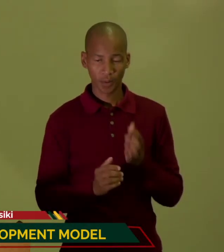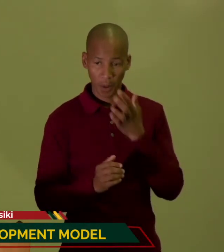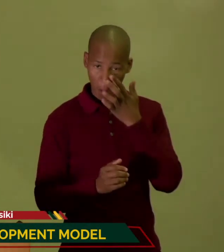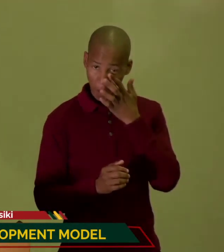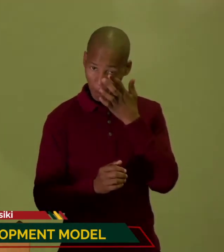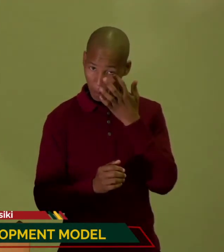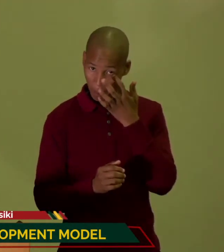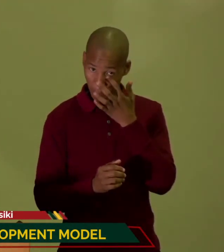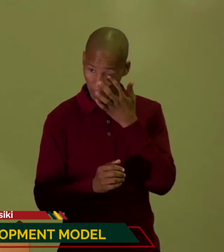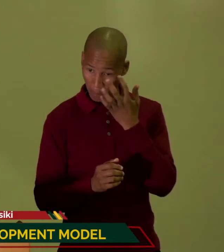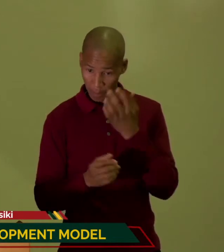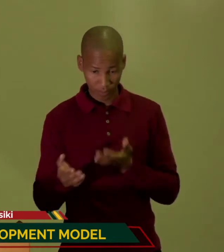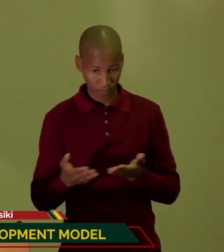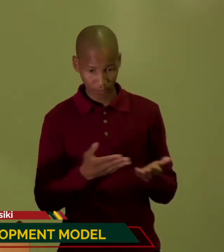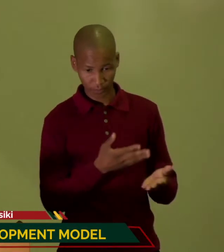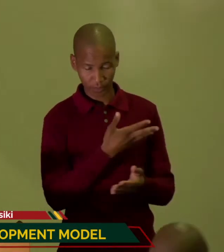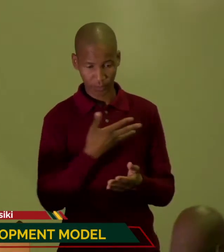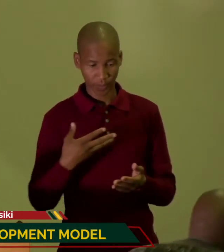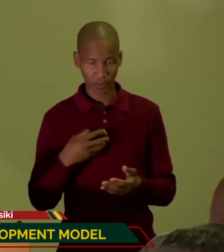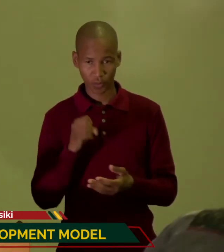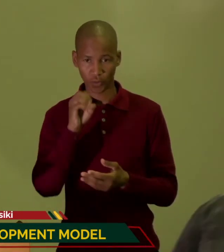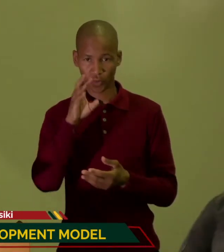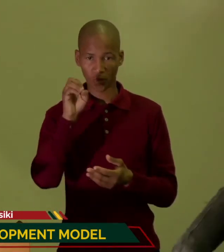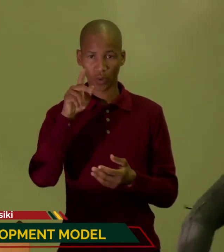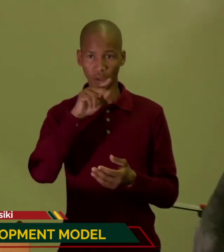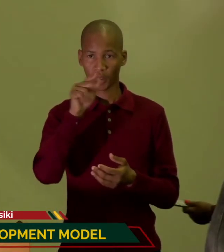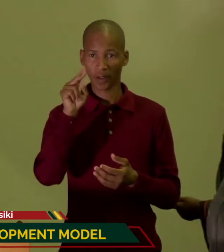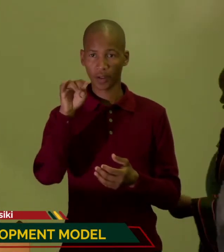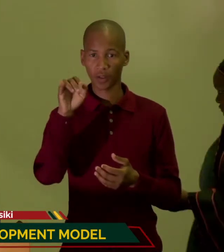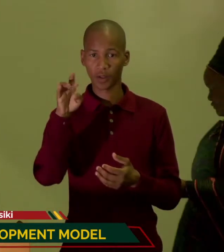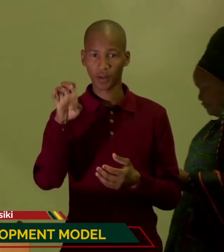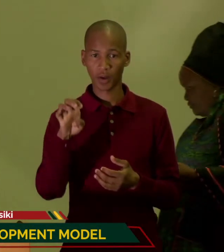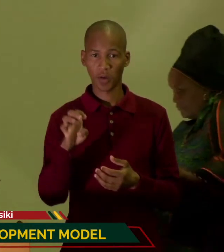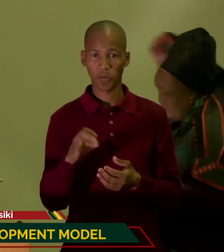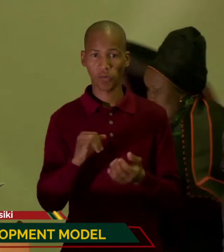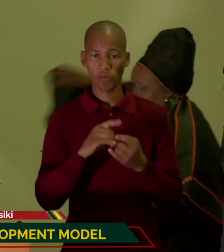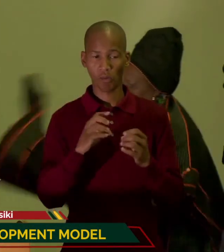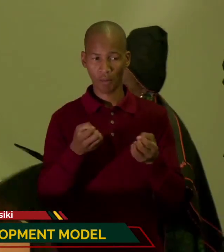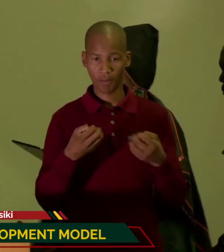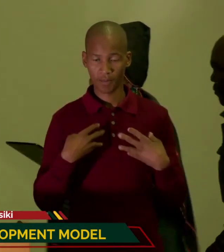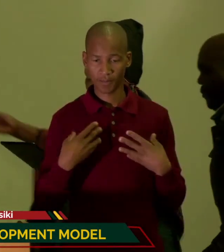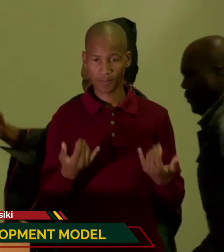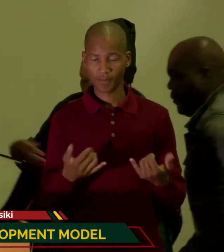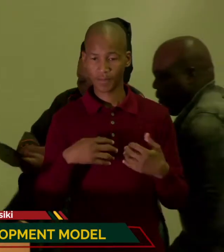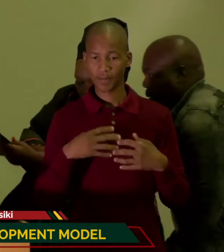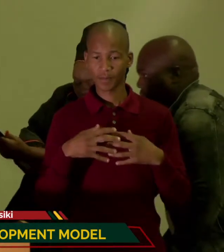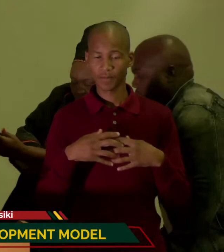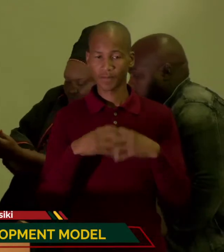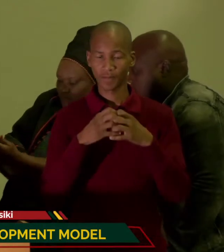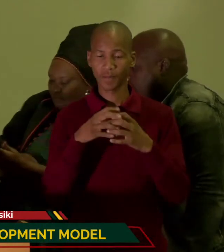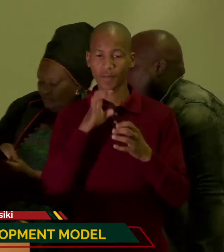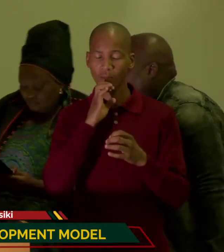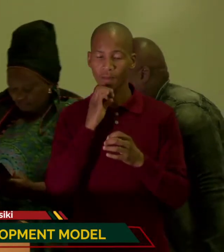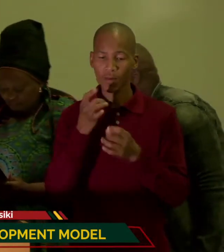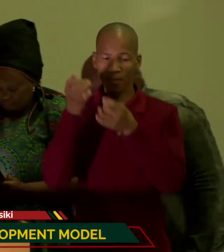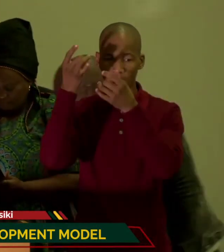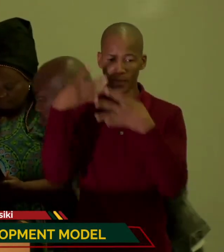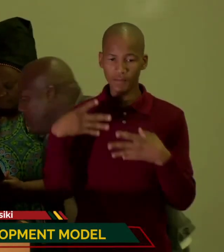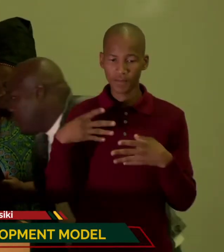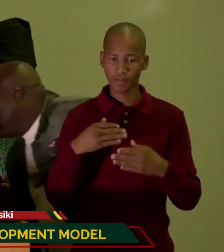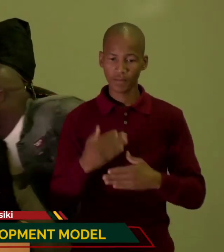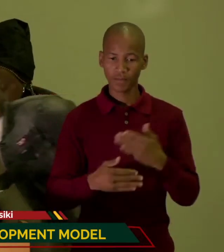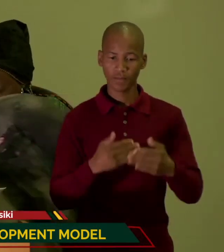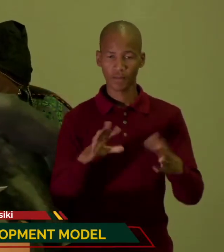Masinikezele kuwe ke Mamso Kanyile to give us this implementation, the update on the implementation of the